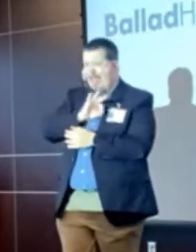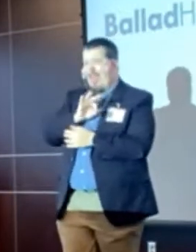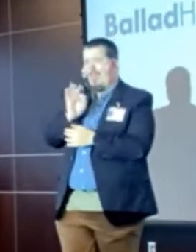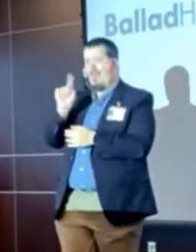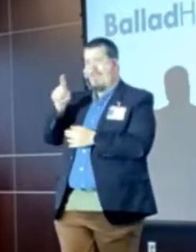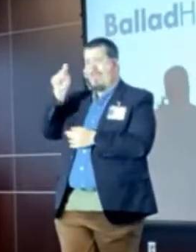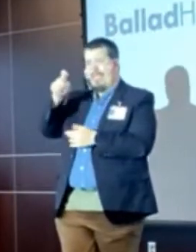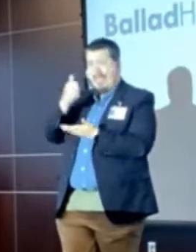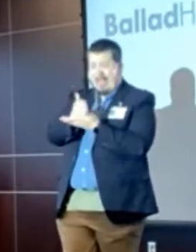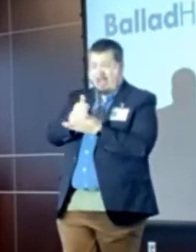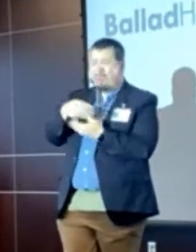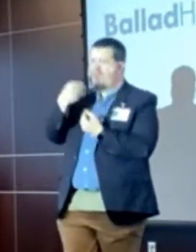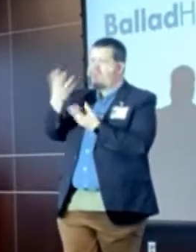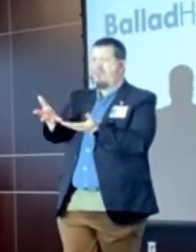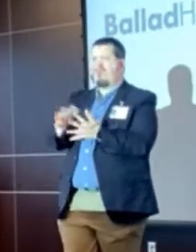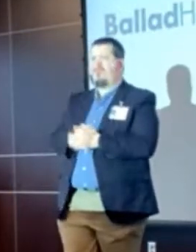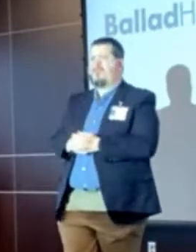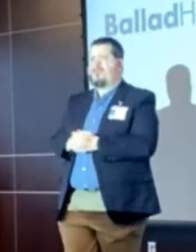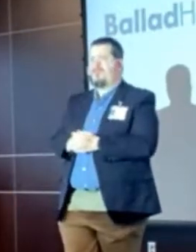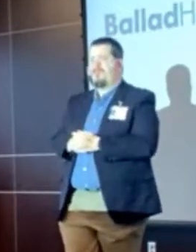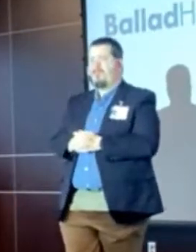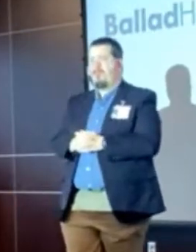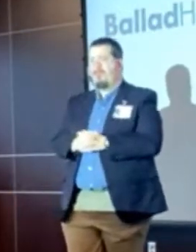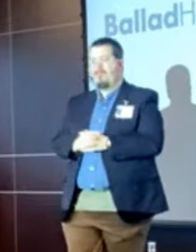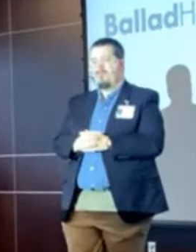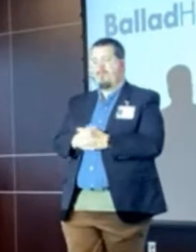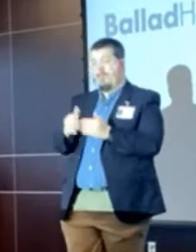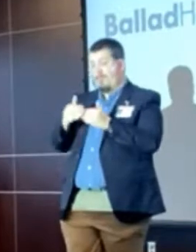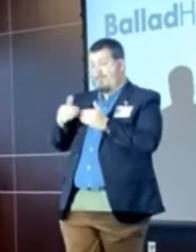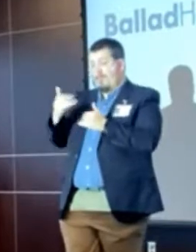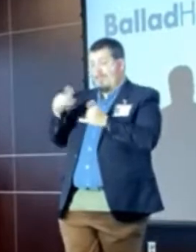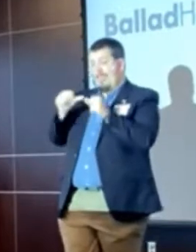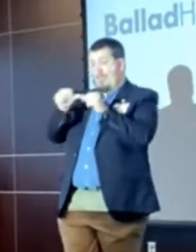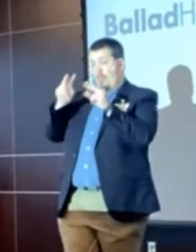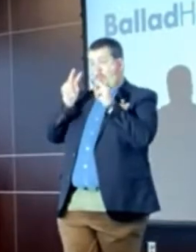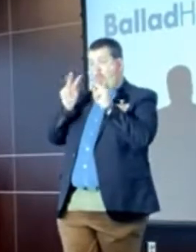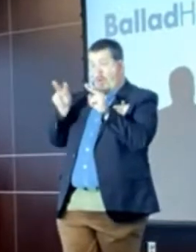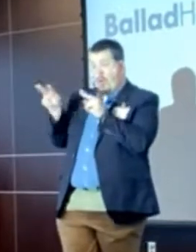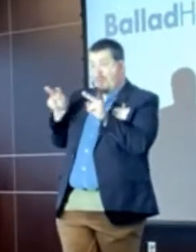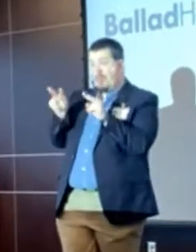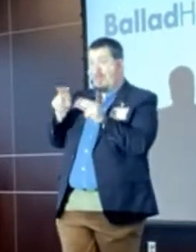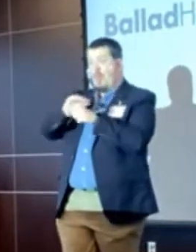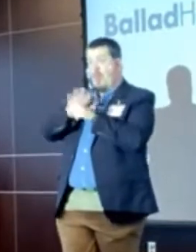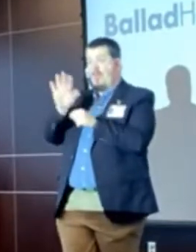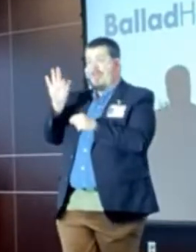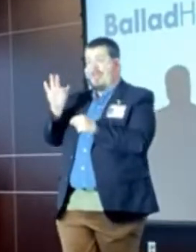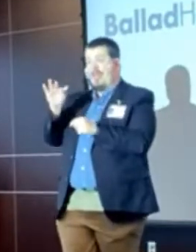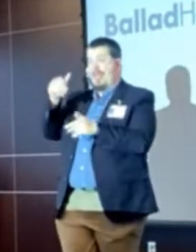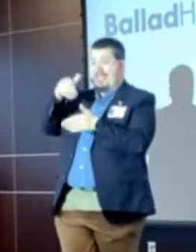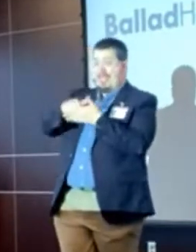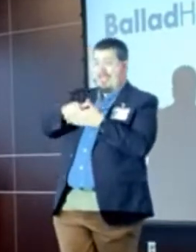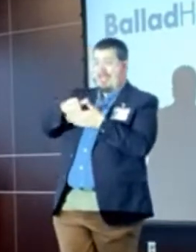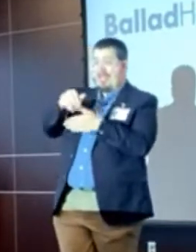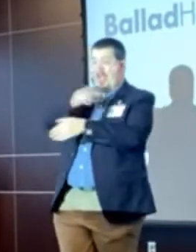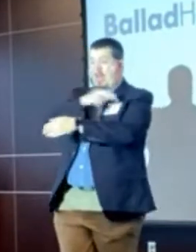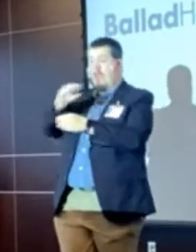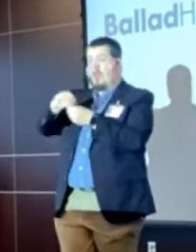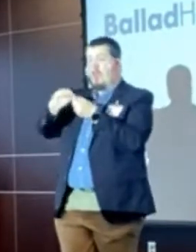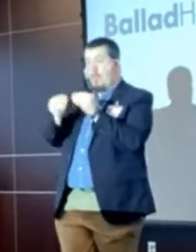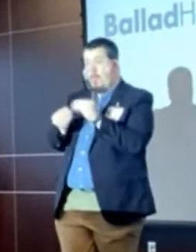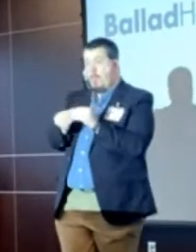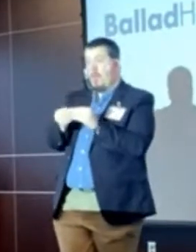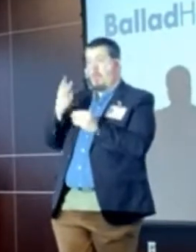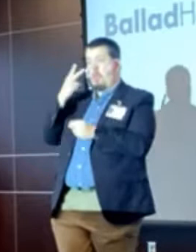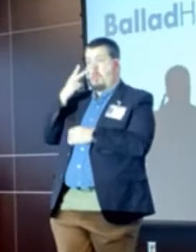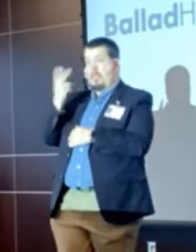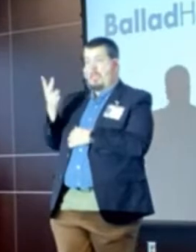they need that to happen. Moving forward, we'll continue to monitor our COVID-19 inpatient numbers. As